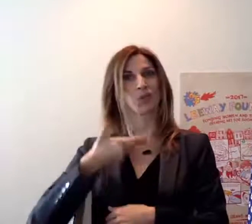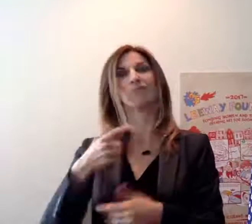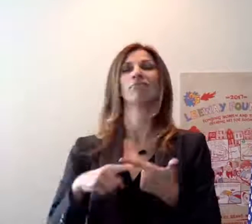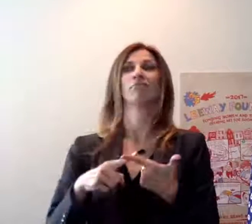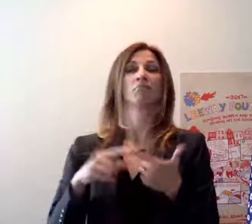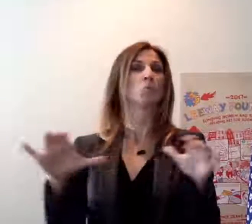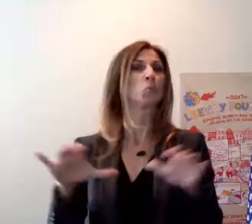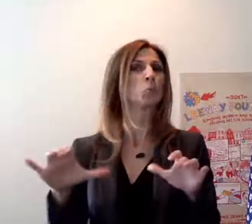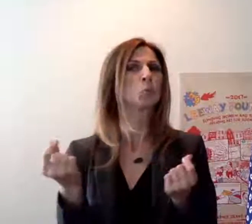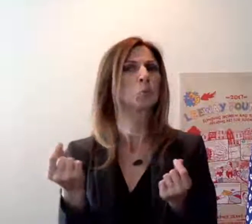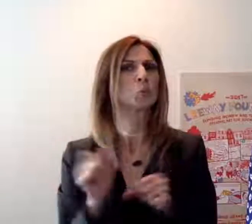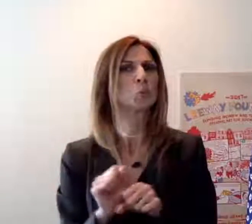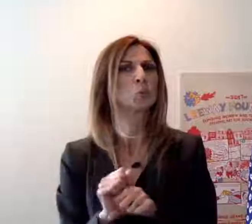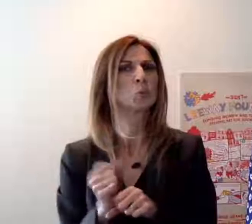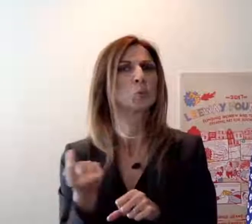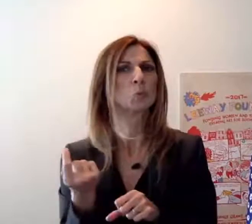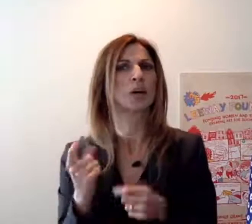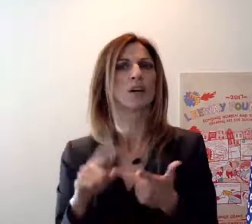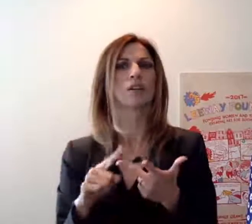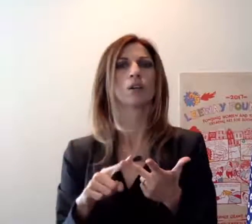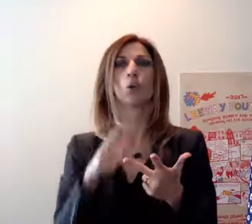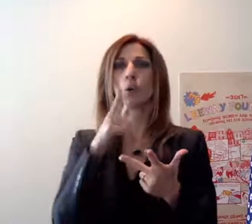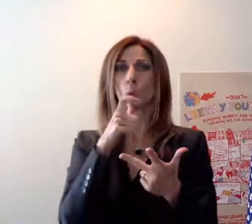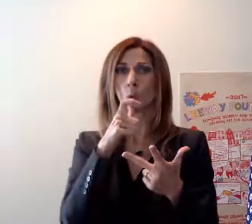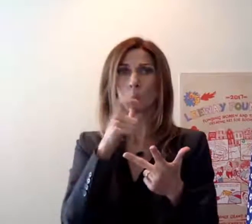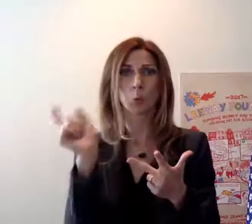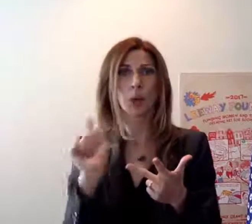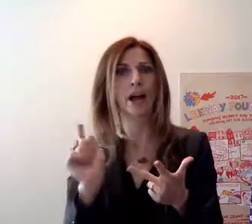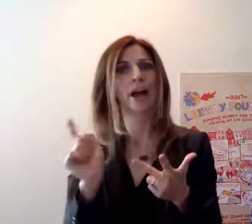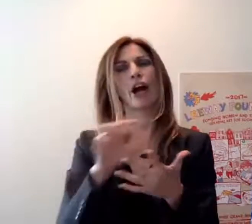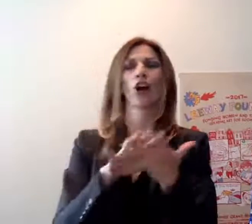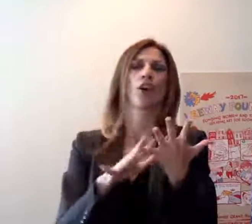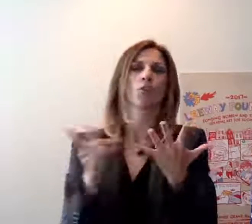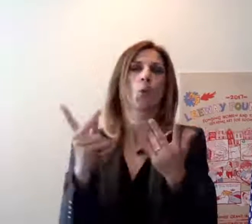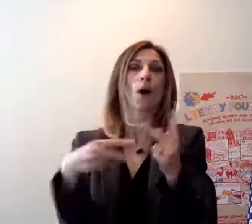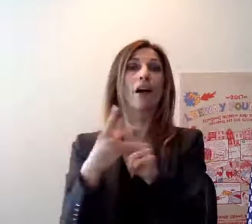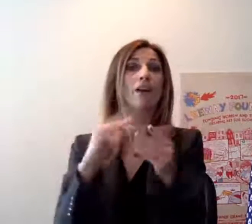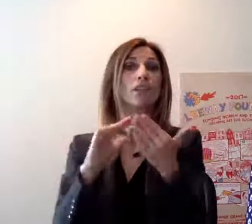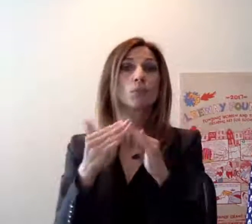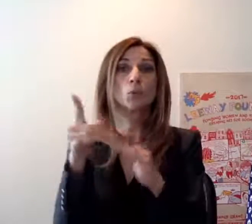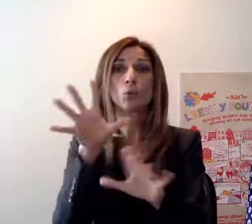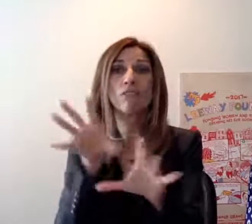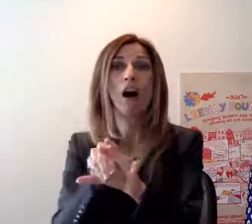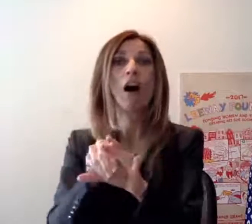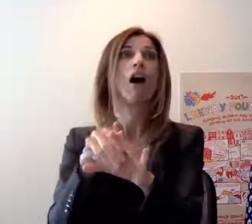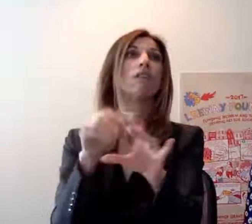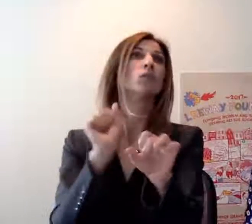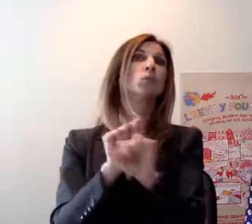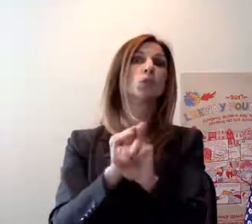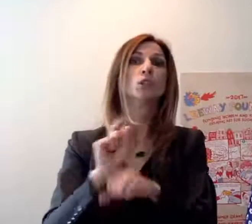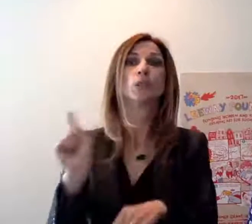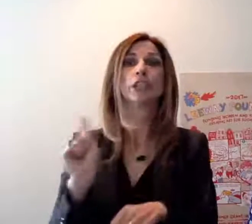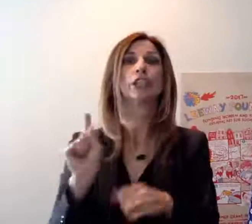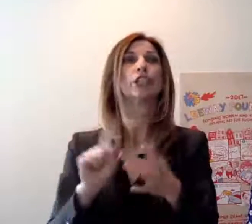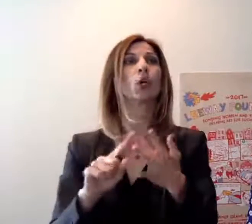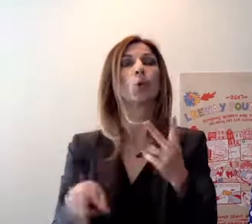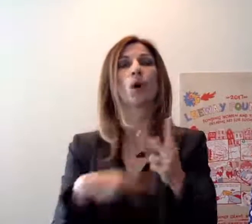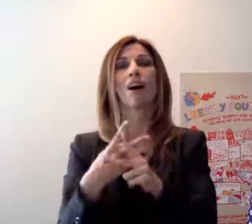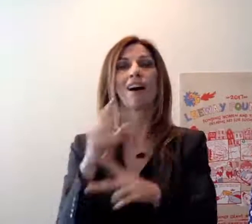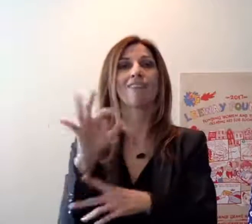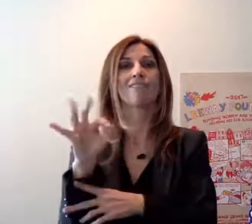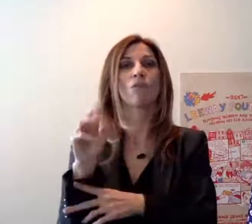do, where you do it, and who you do it with. So what kinds of communities are you working in? What